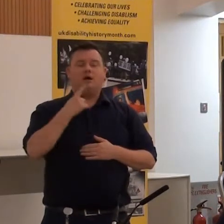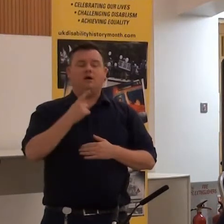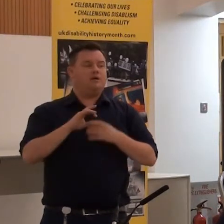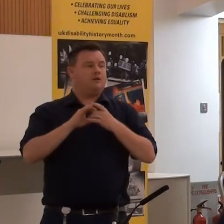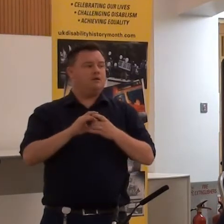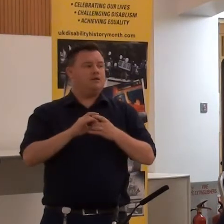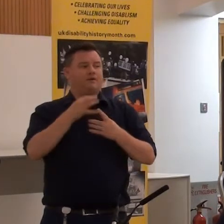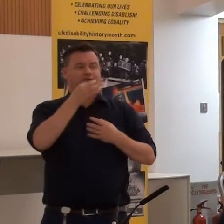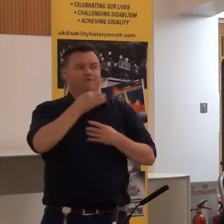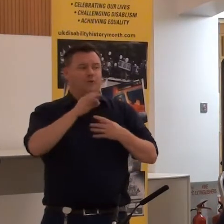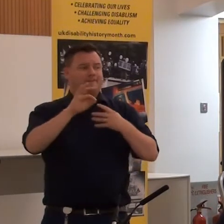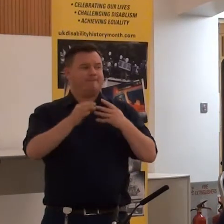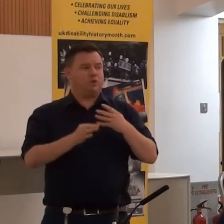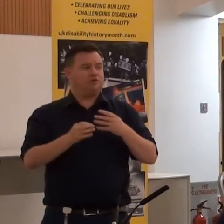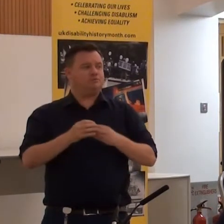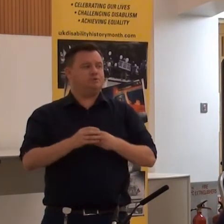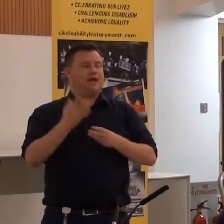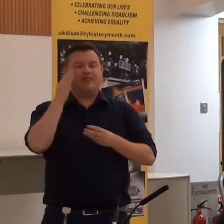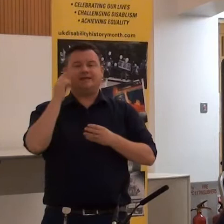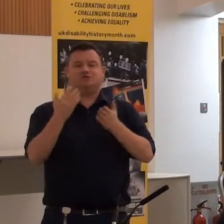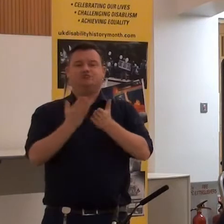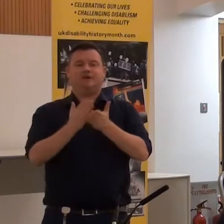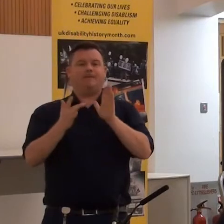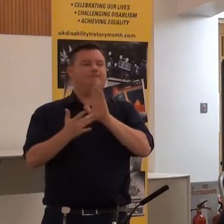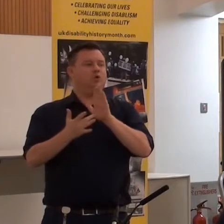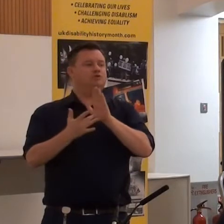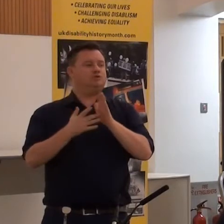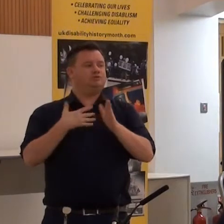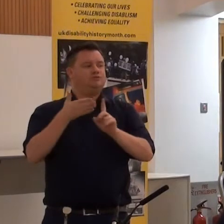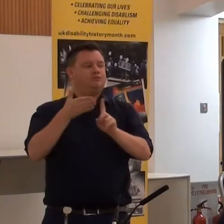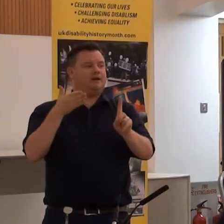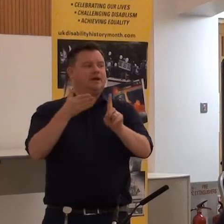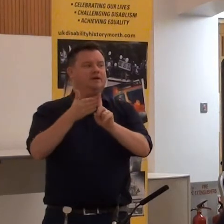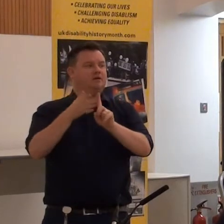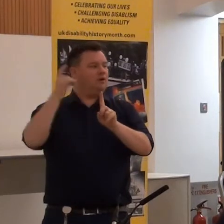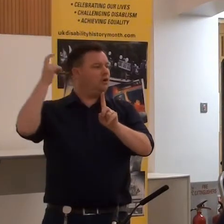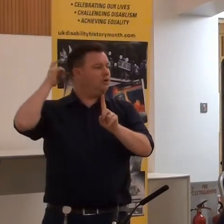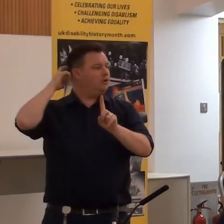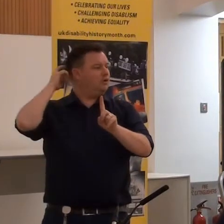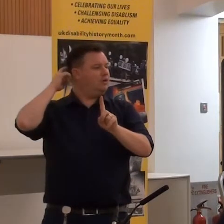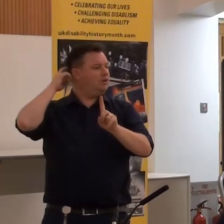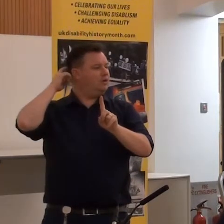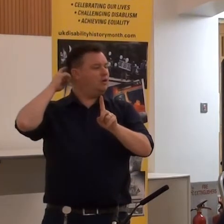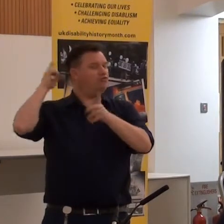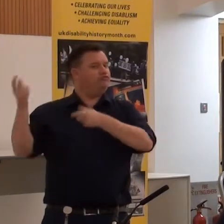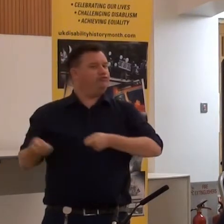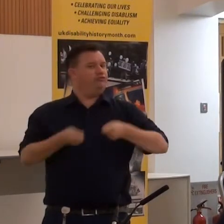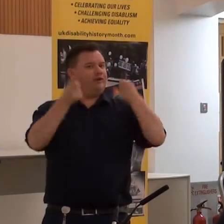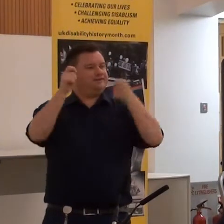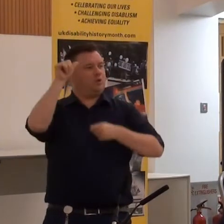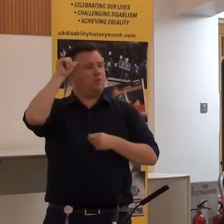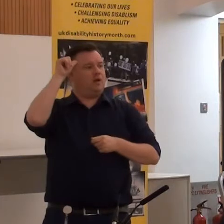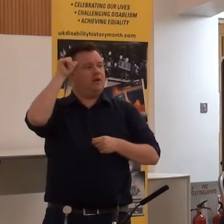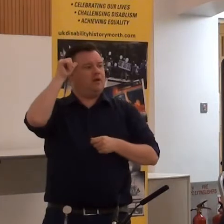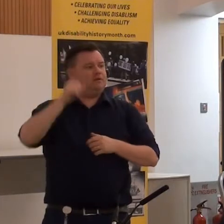A couple of points, and I think it's really important to recognise that consciousness of raising awareness, and certainly there